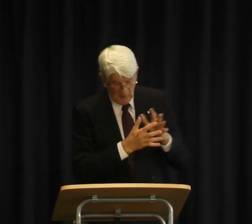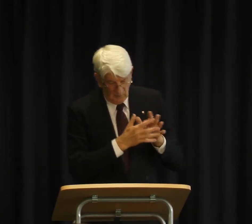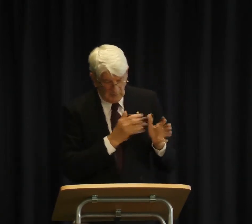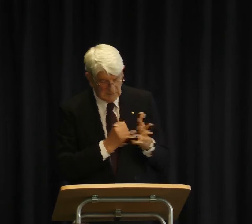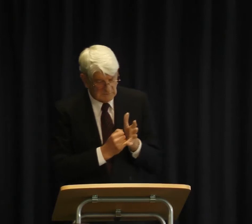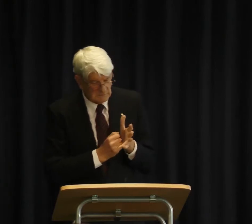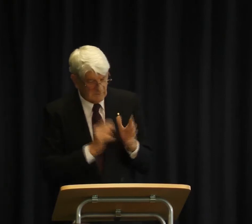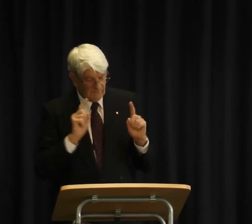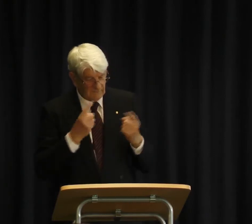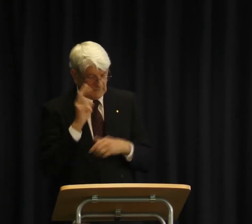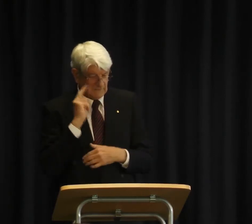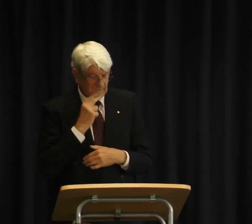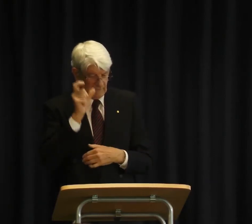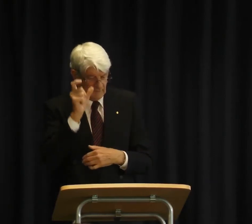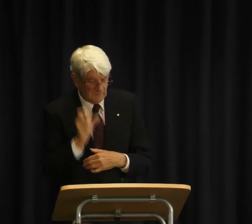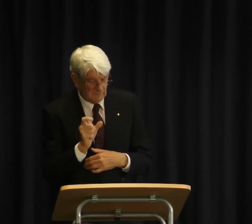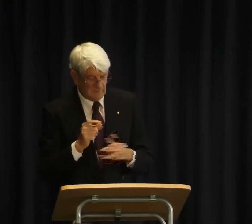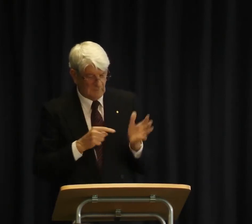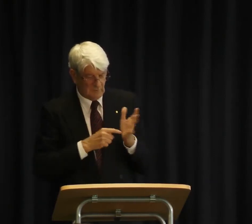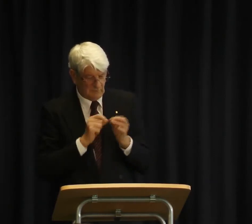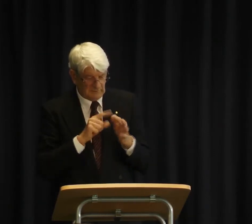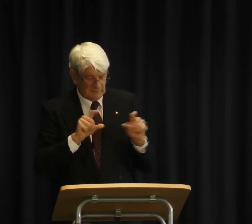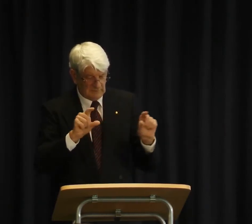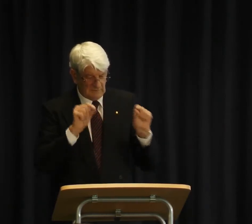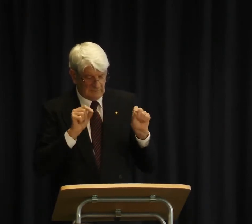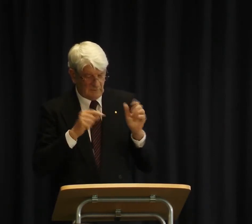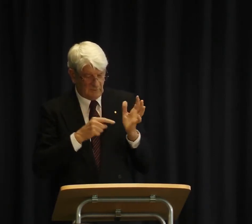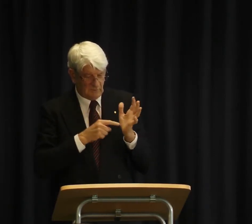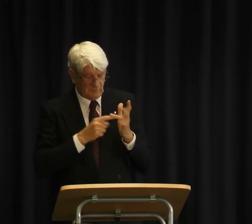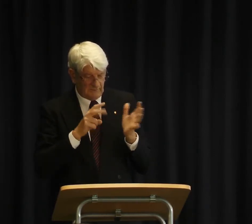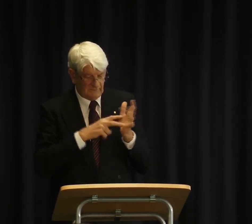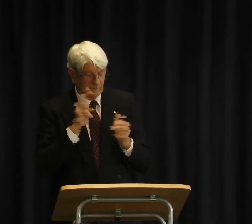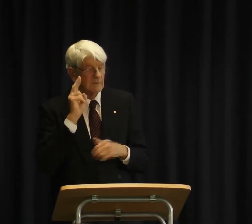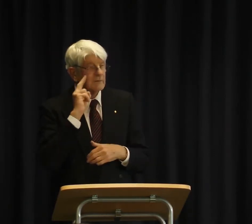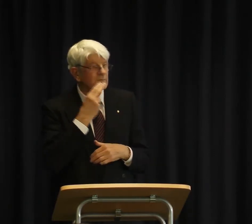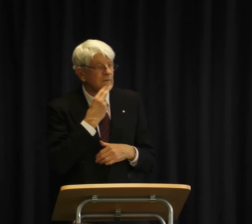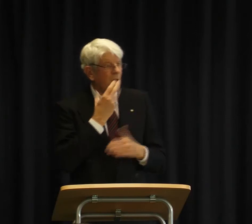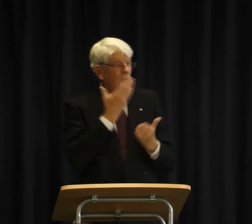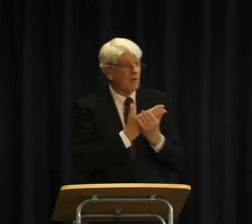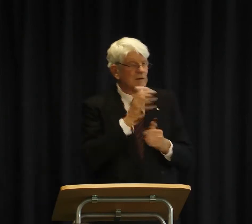chair. John was the first deaf person to be